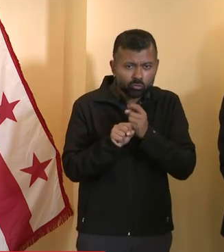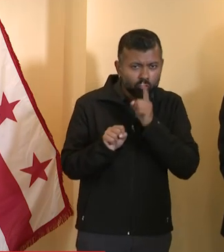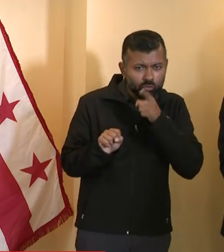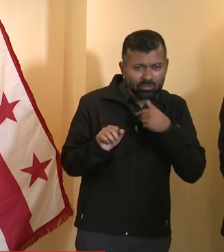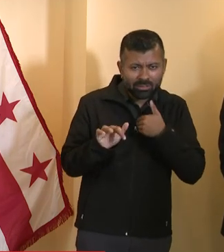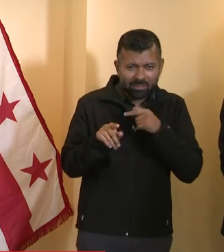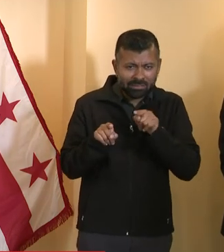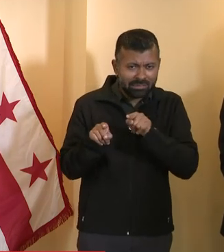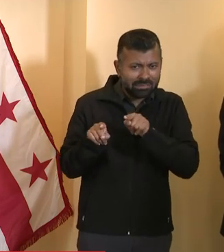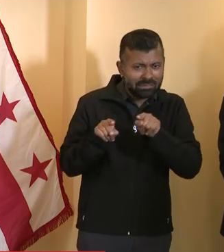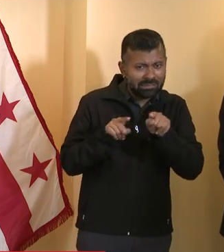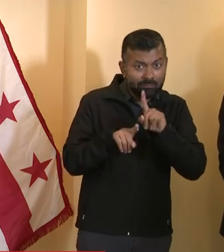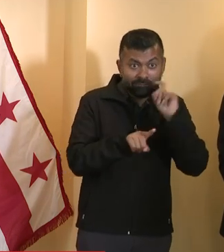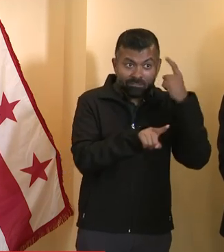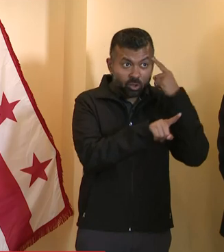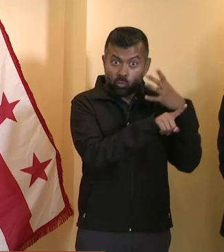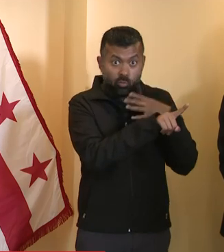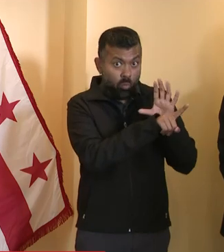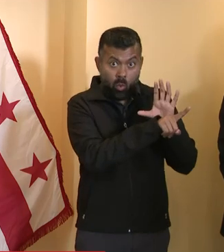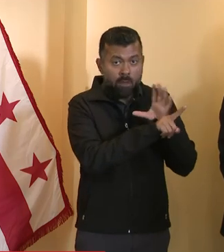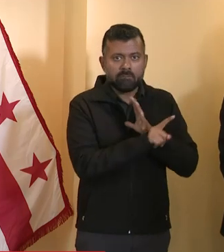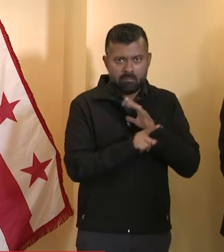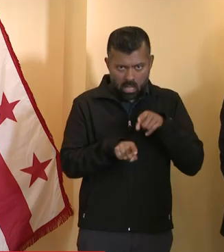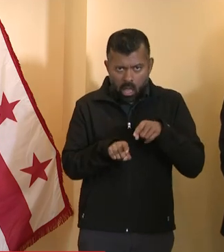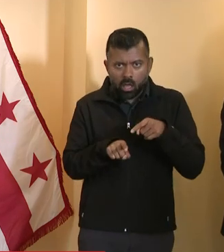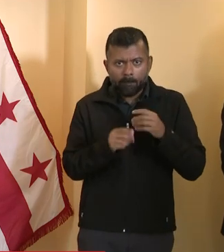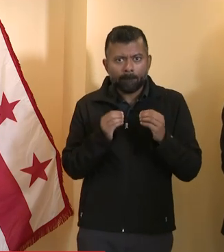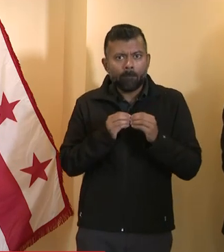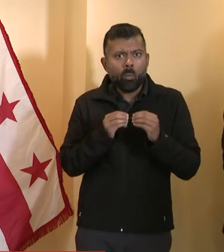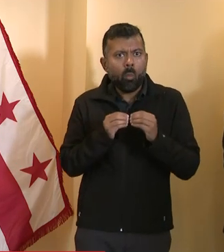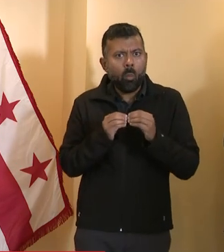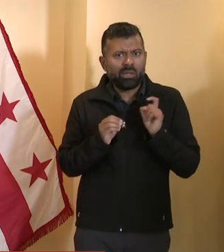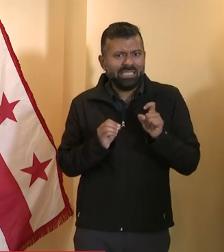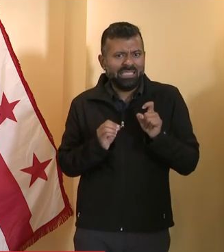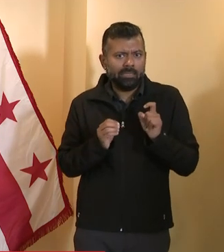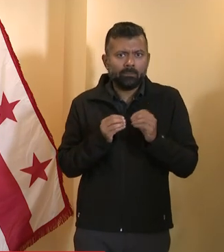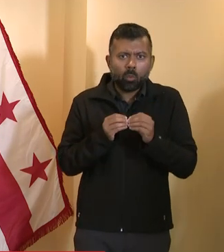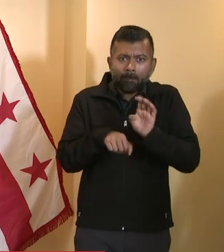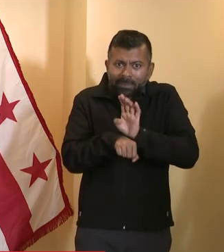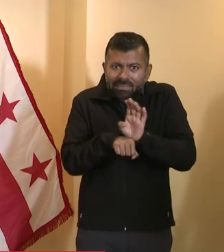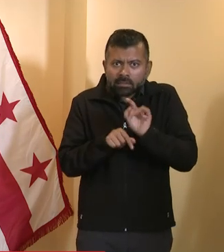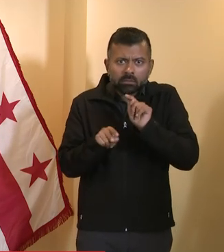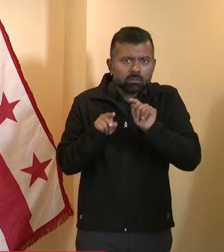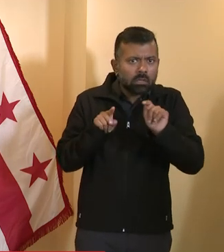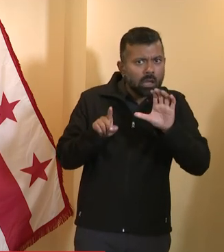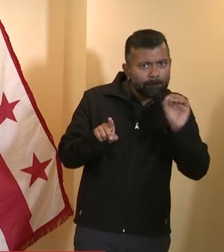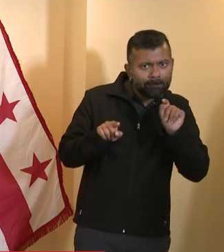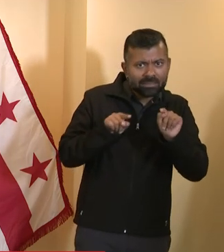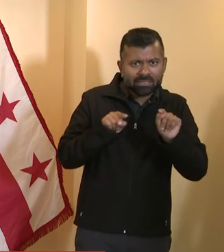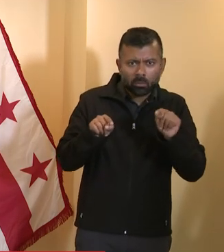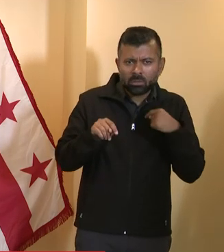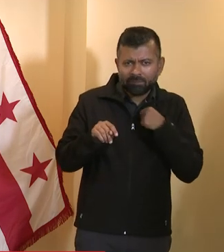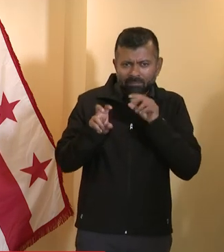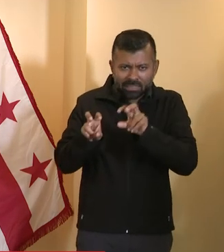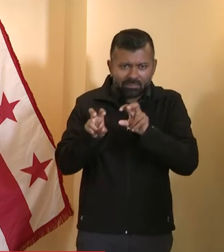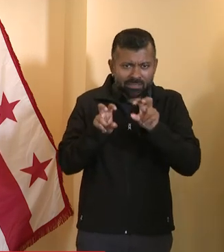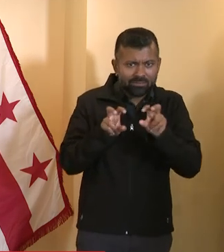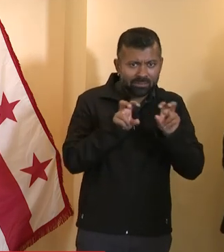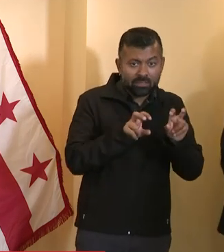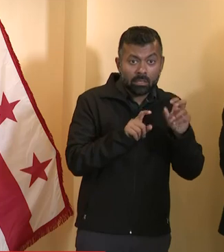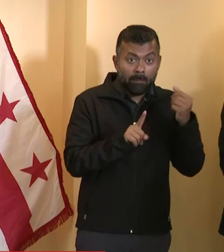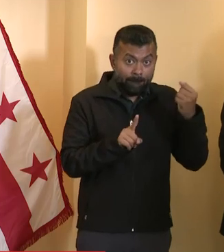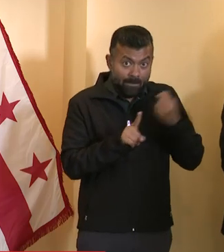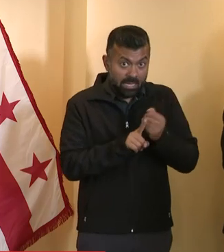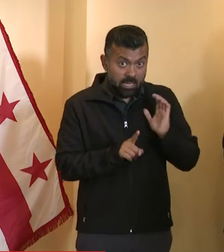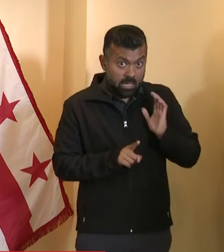one time with the job loss is going to be a jolt to our economy. But we have to continue to invest in how